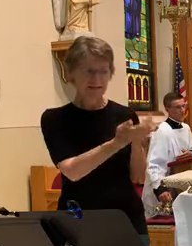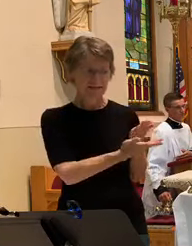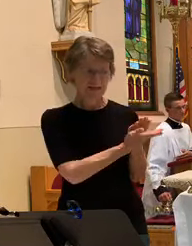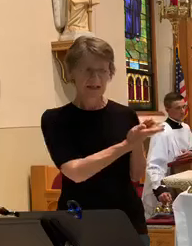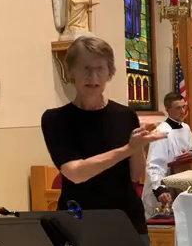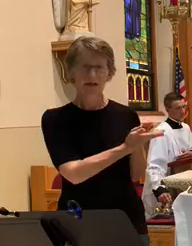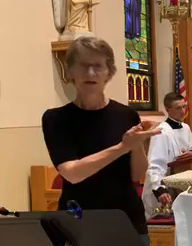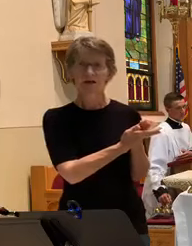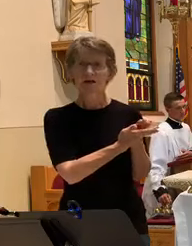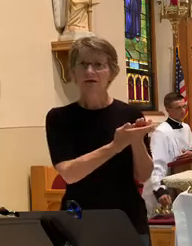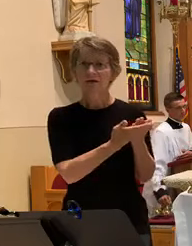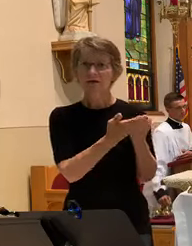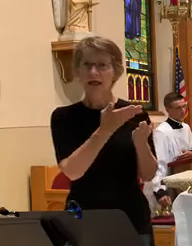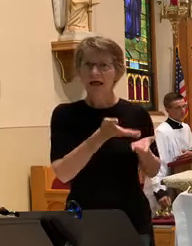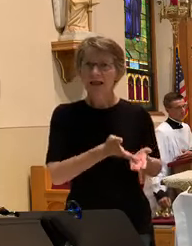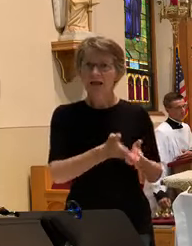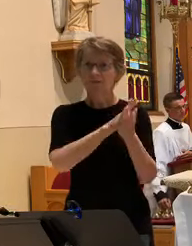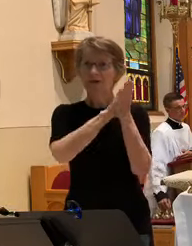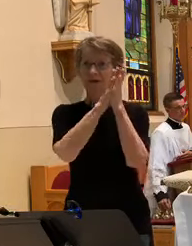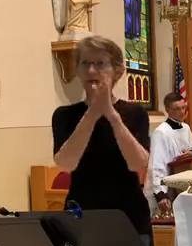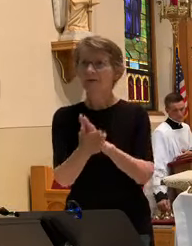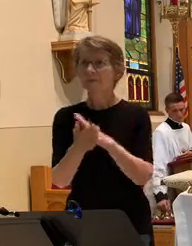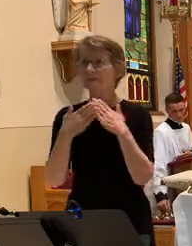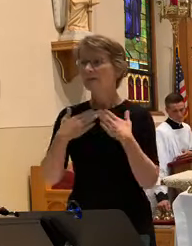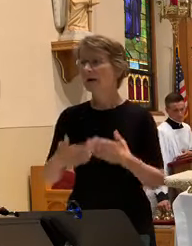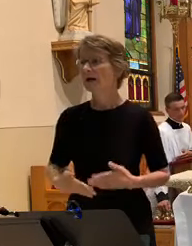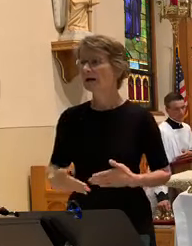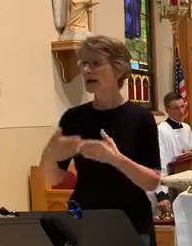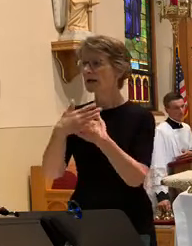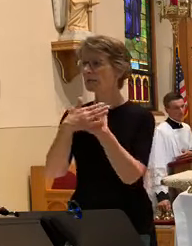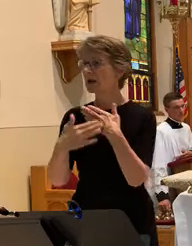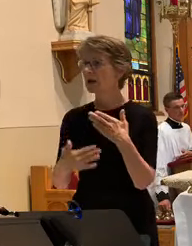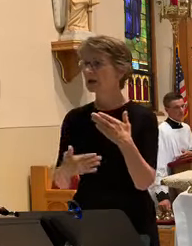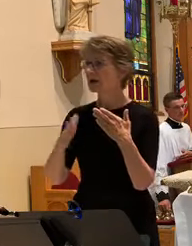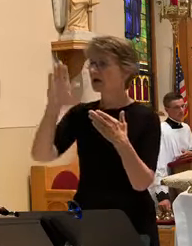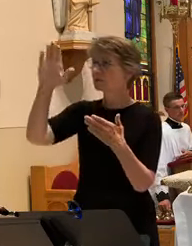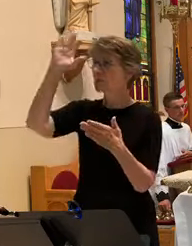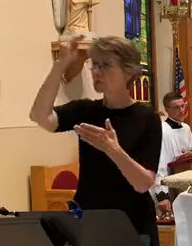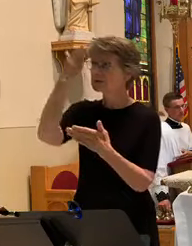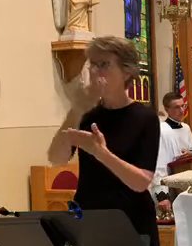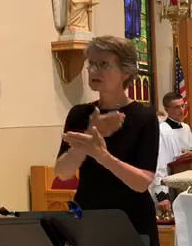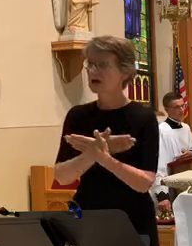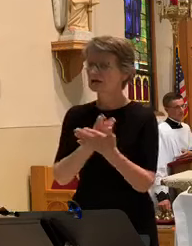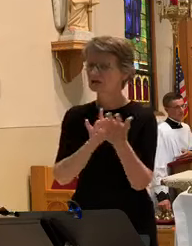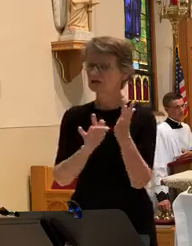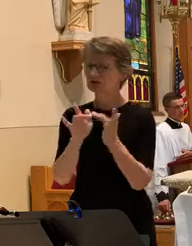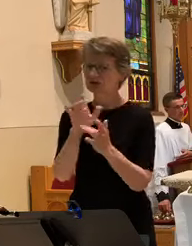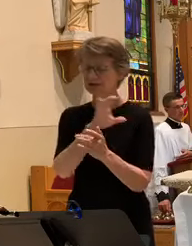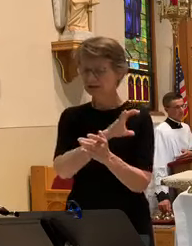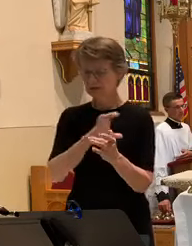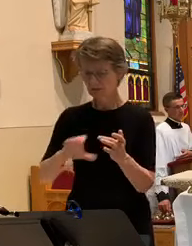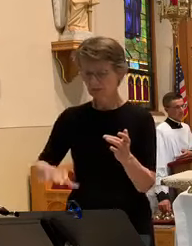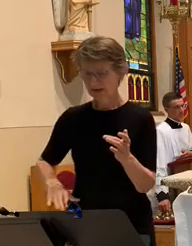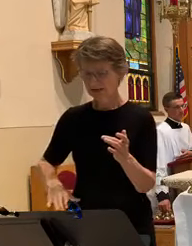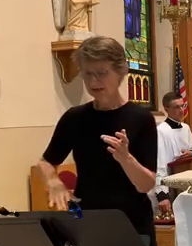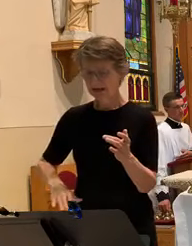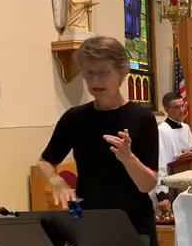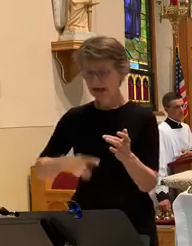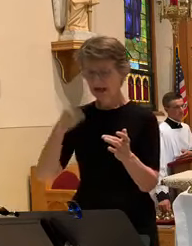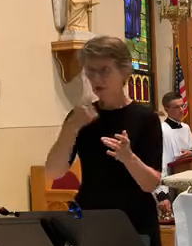for consecration, that they may become the body and blood of your Son, our Lord Jesus Christ, at